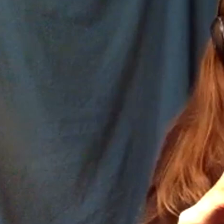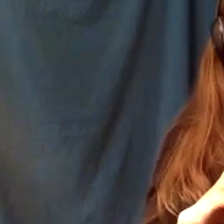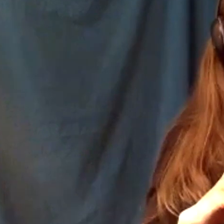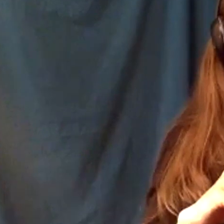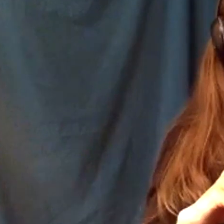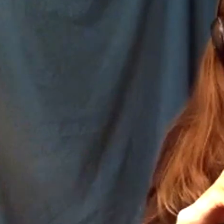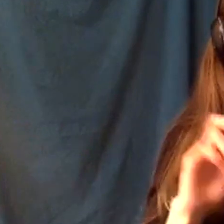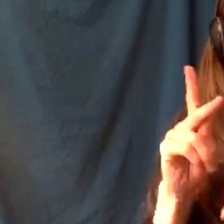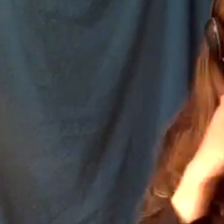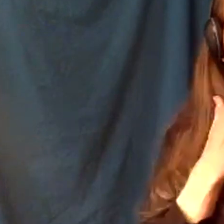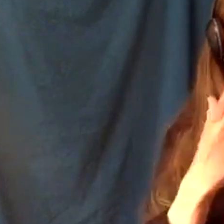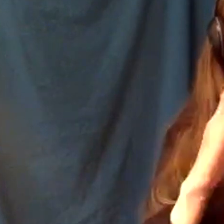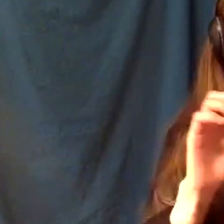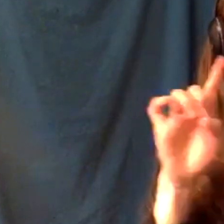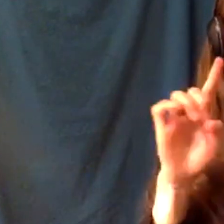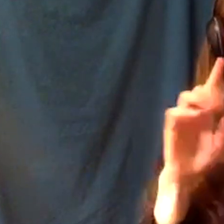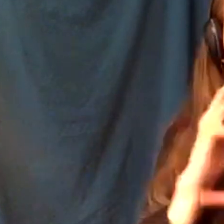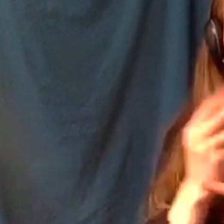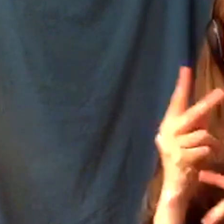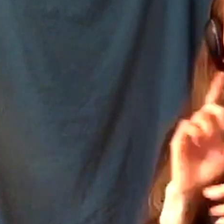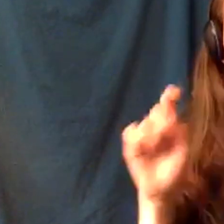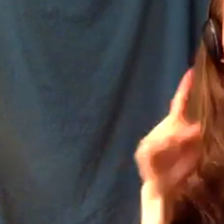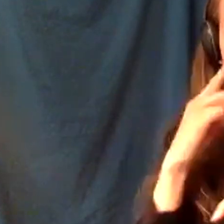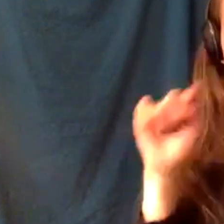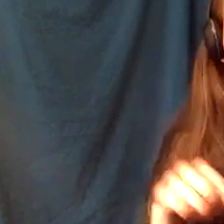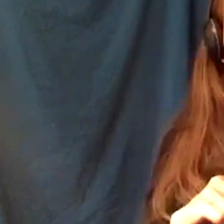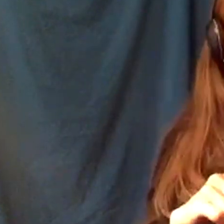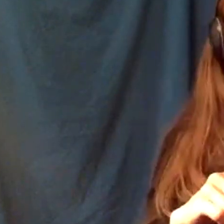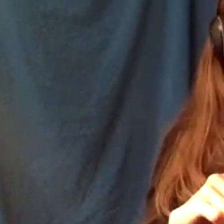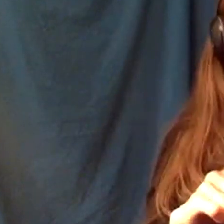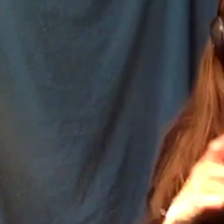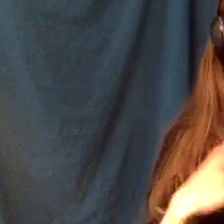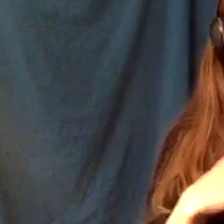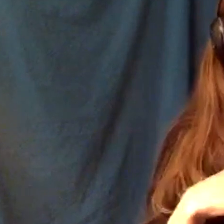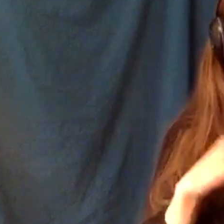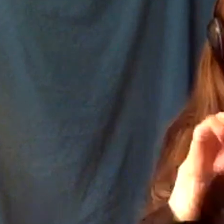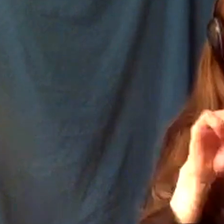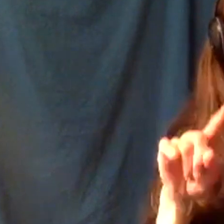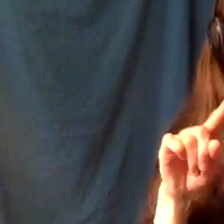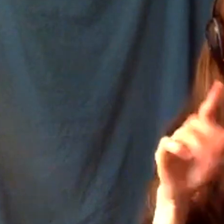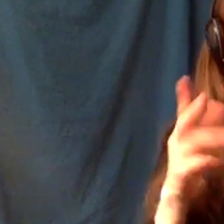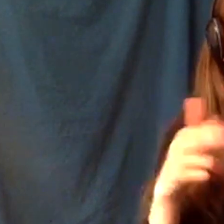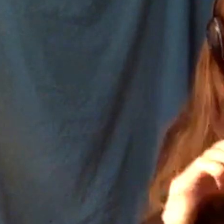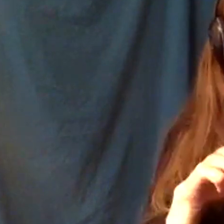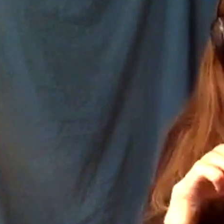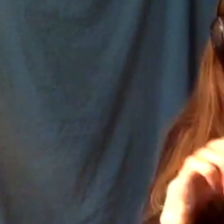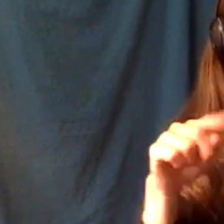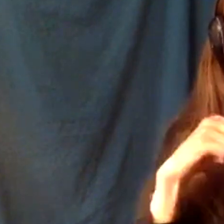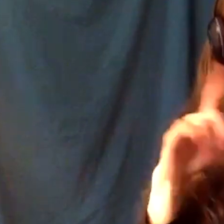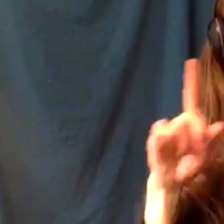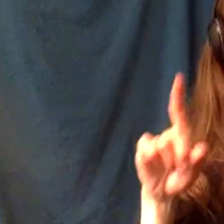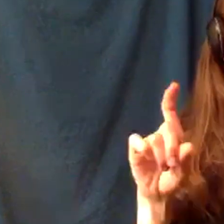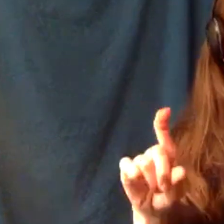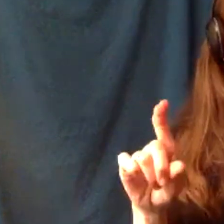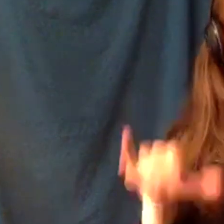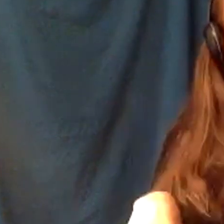Thank you. Ed, we have a couple of questions here for you. The first question, there has been an increase in positive tests. Is